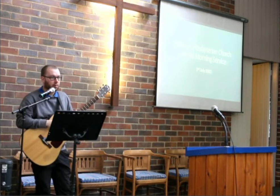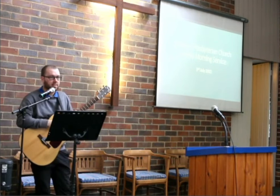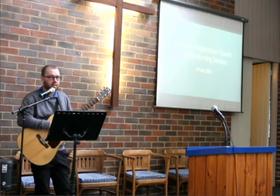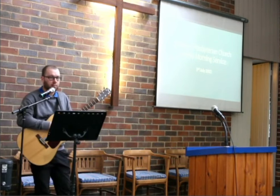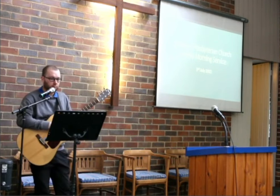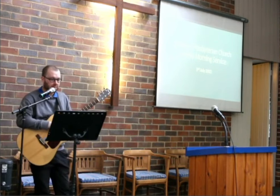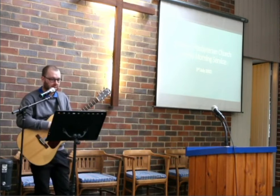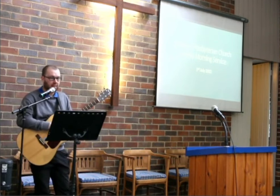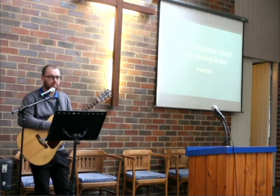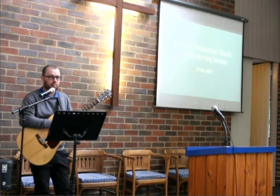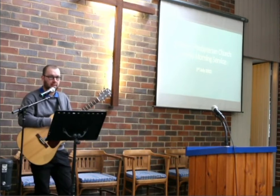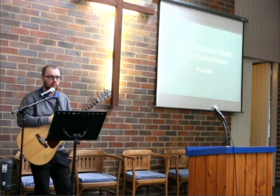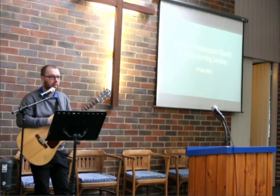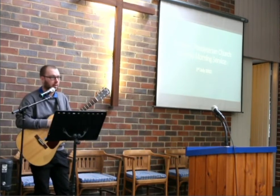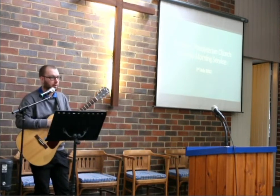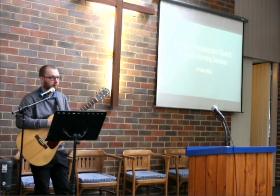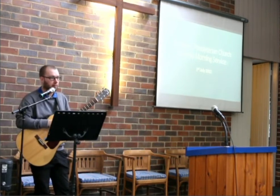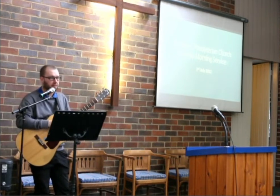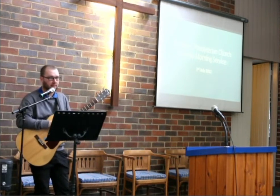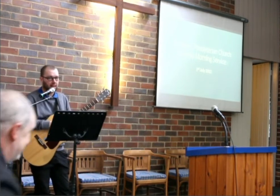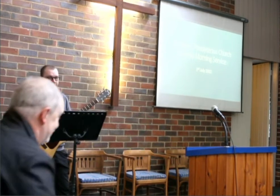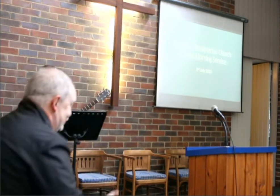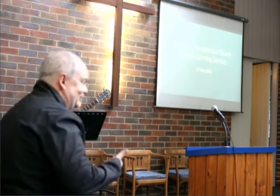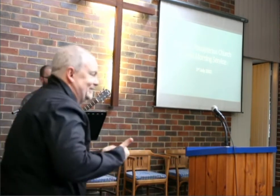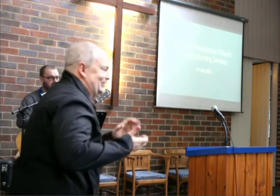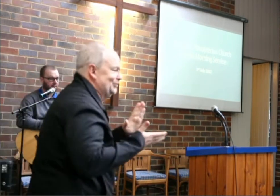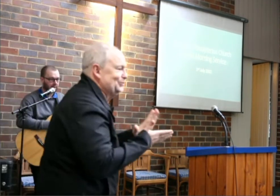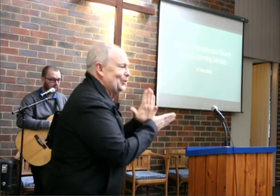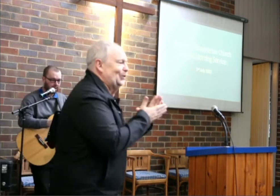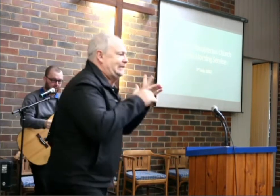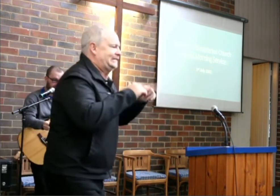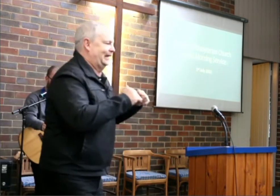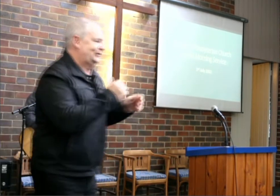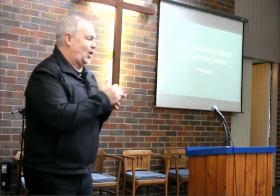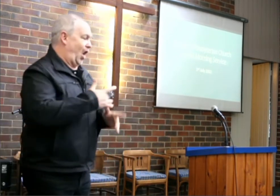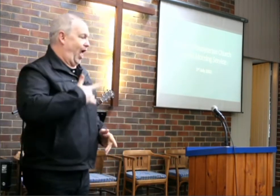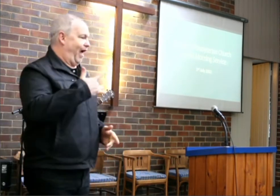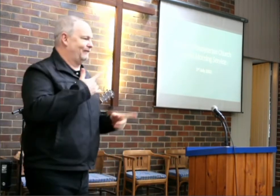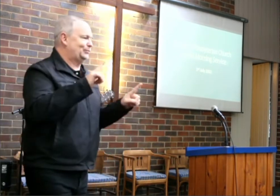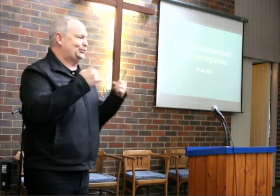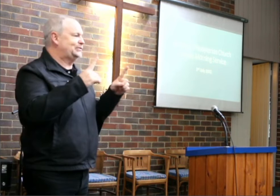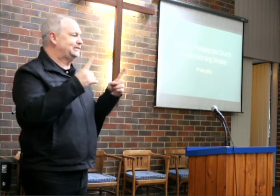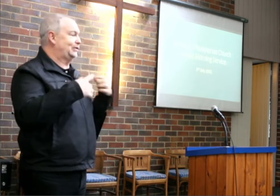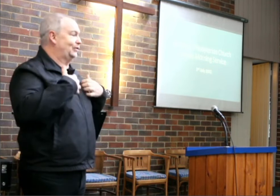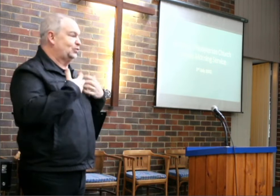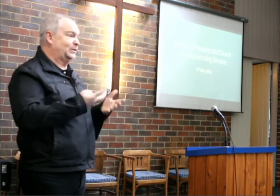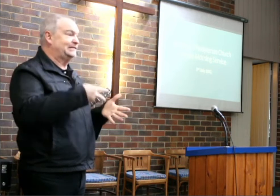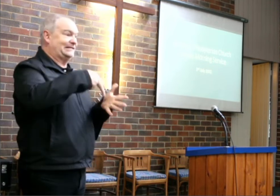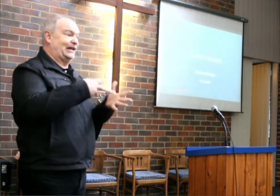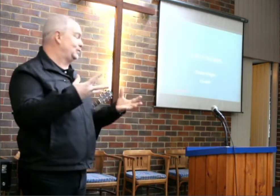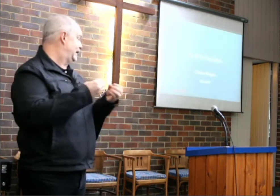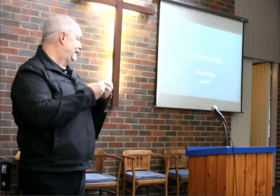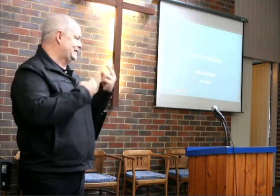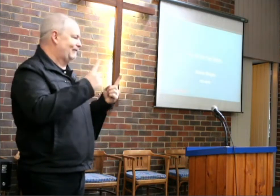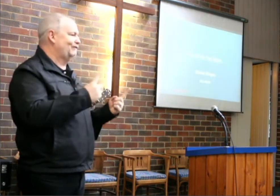Okay, well, it's a joy, isn't it, now to begin doing live music again. So that's really exciting. Let's stand and let's sing our